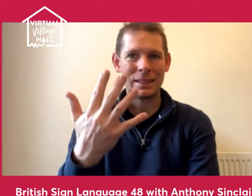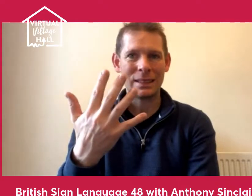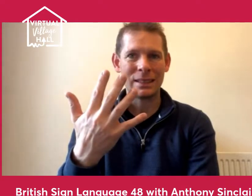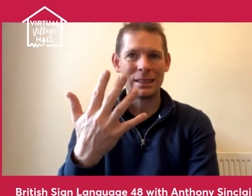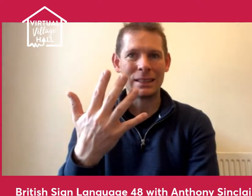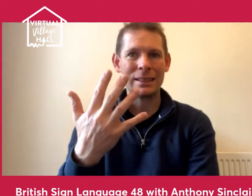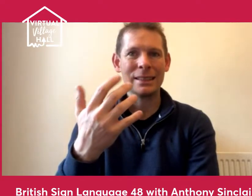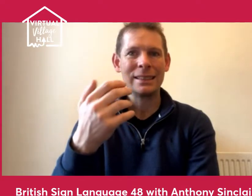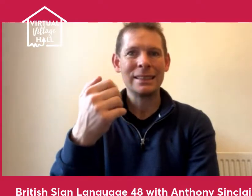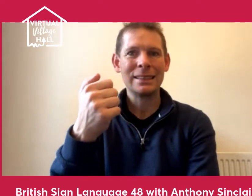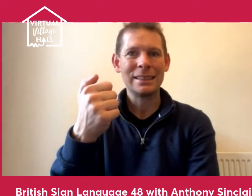15,